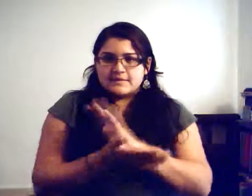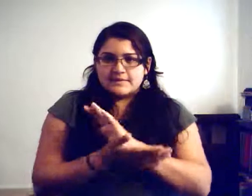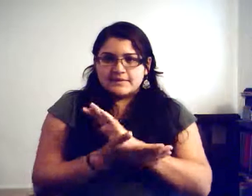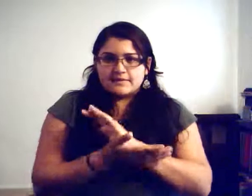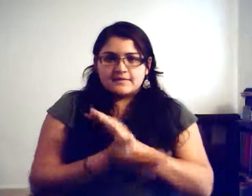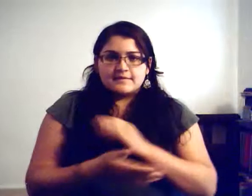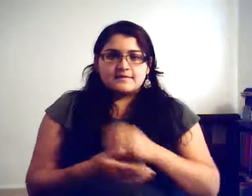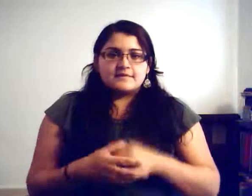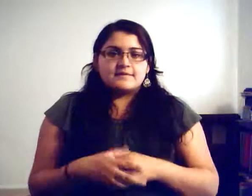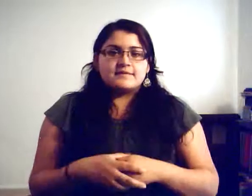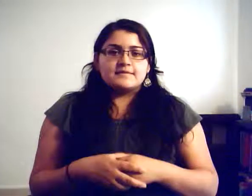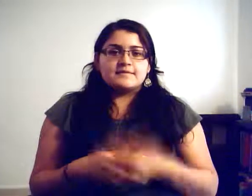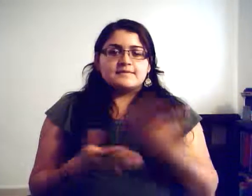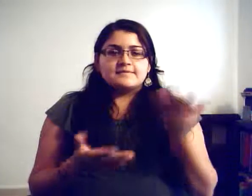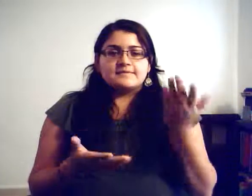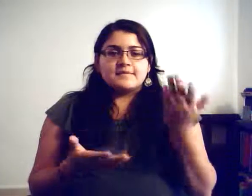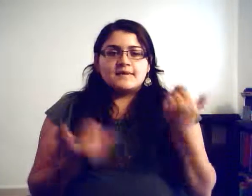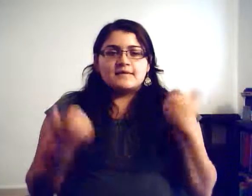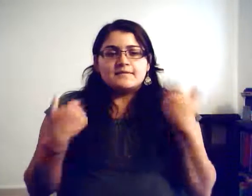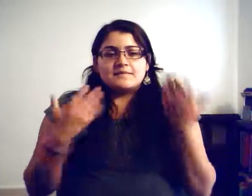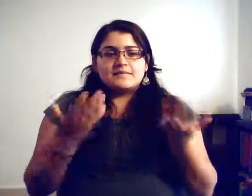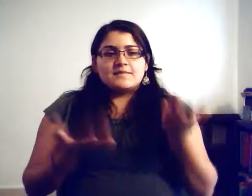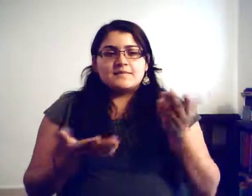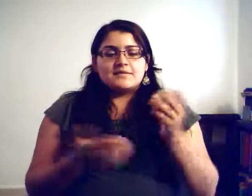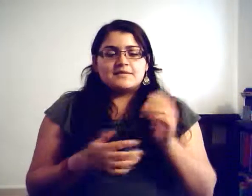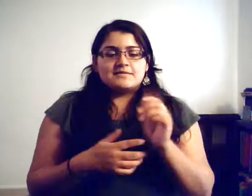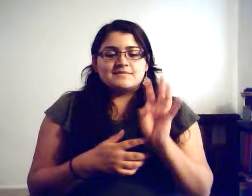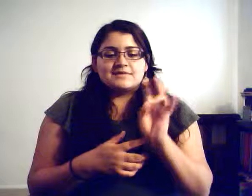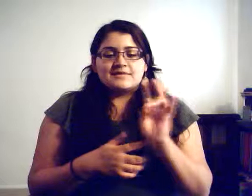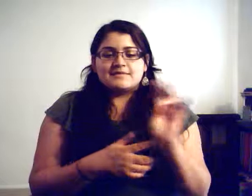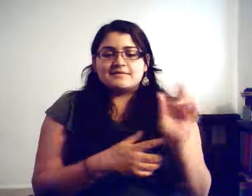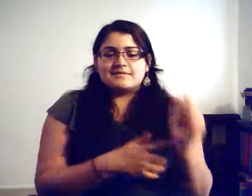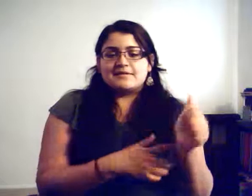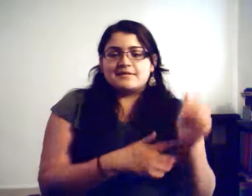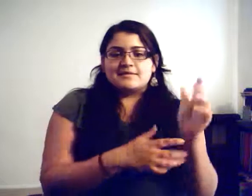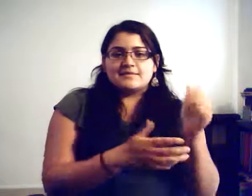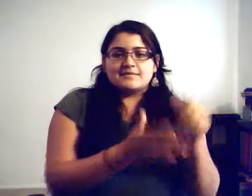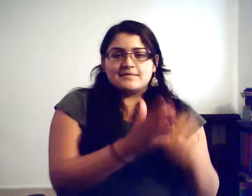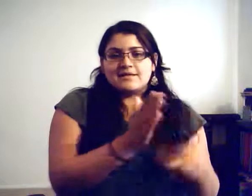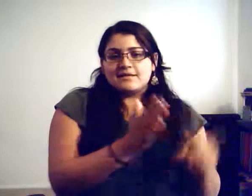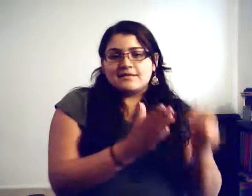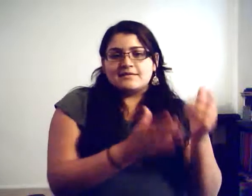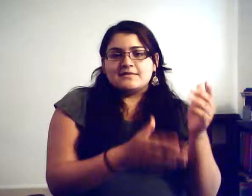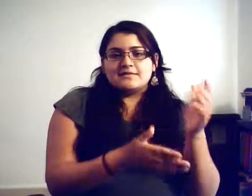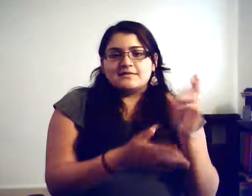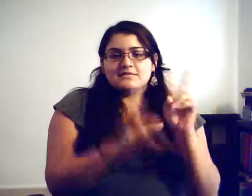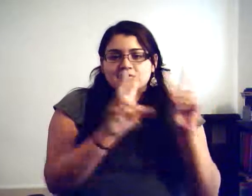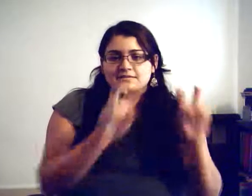a 7 to 10 page research paper. And doing that paper, they learned all kinds of things. They learned